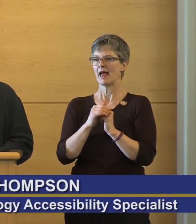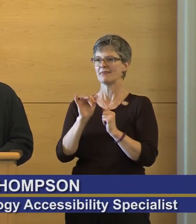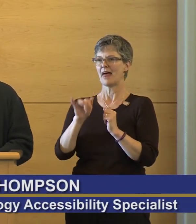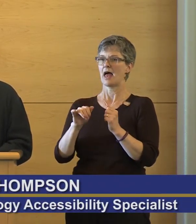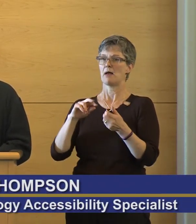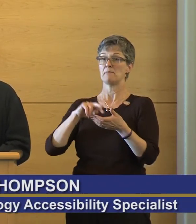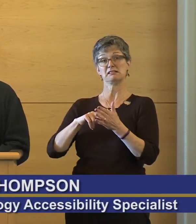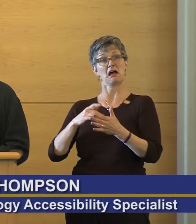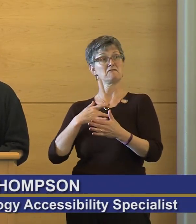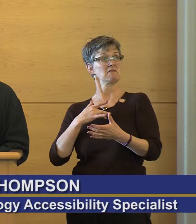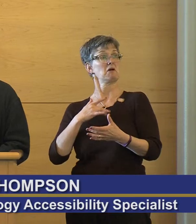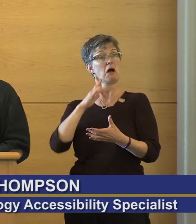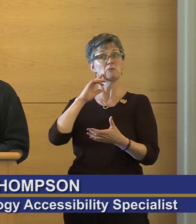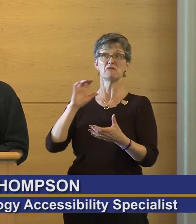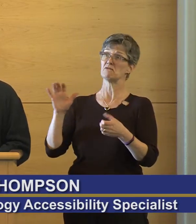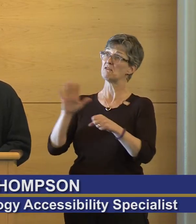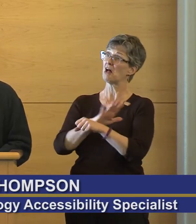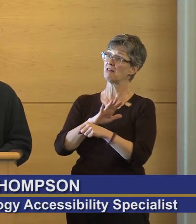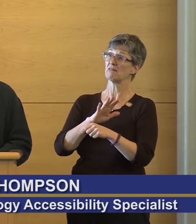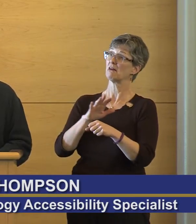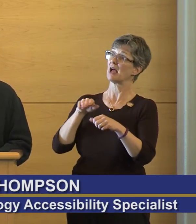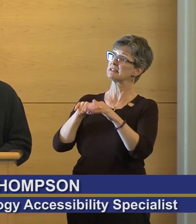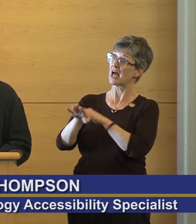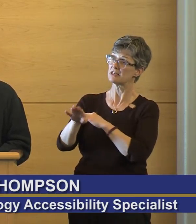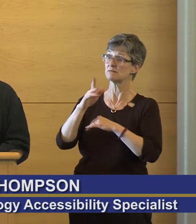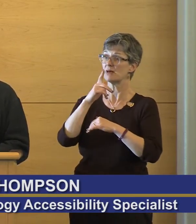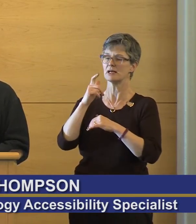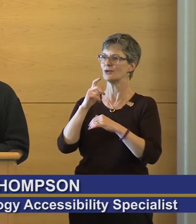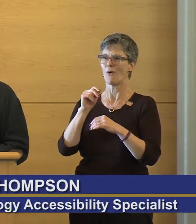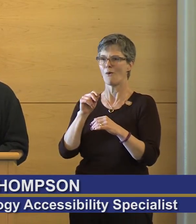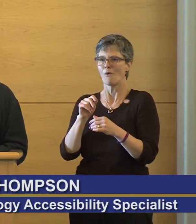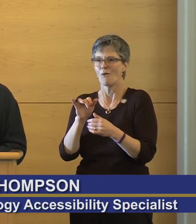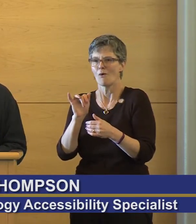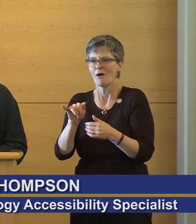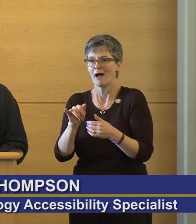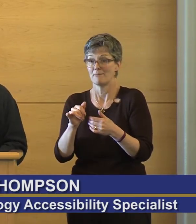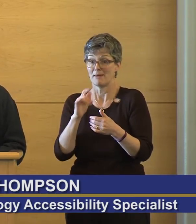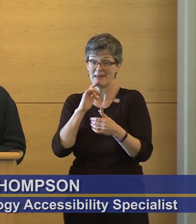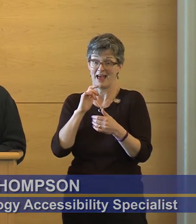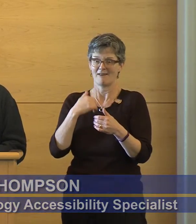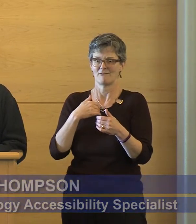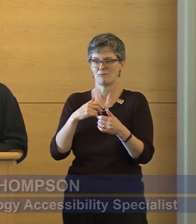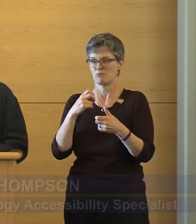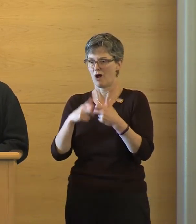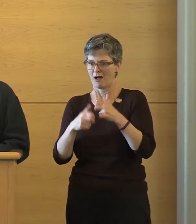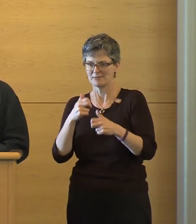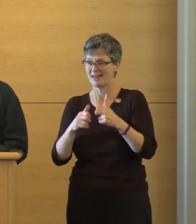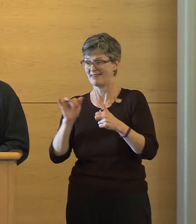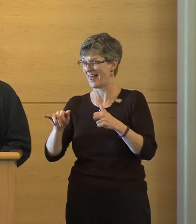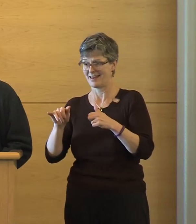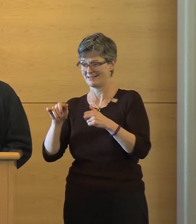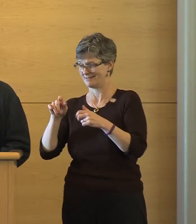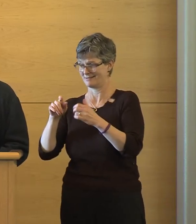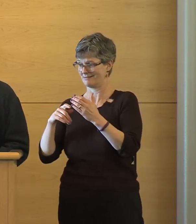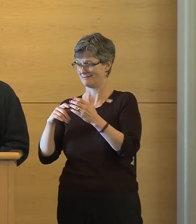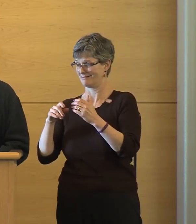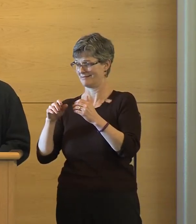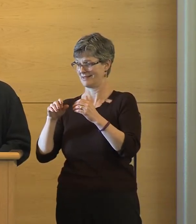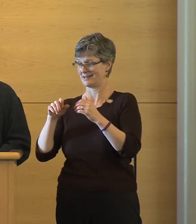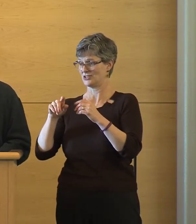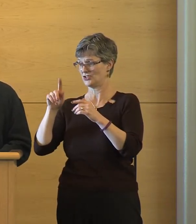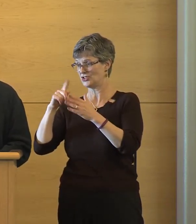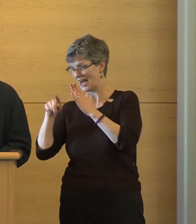false securities there too. And it's related to Sean's question, that people feel like, okay, well, I just, you know, ran this through a checker